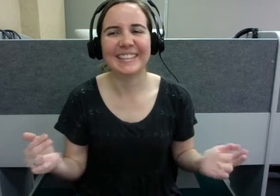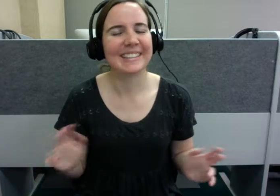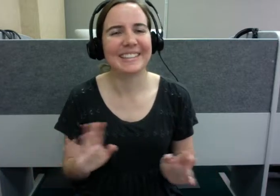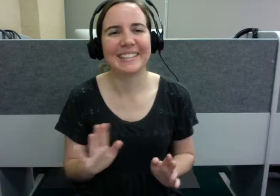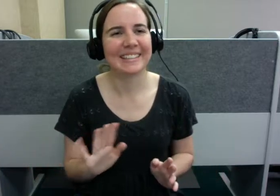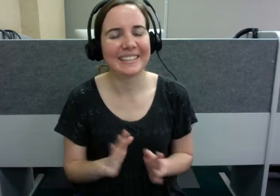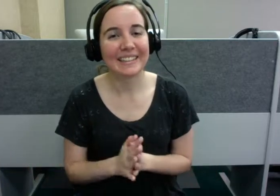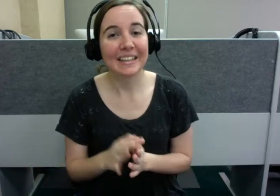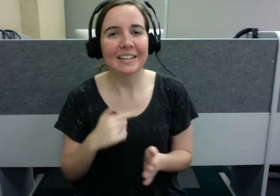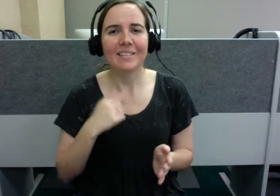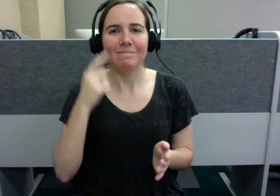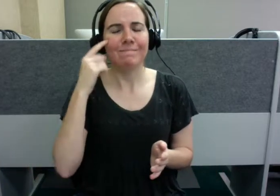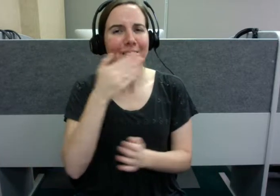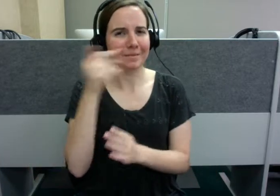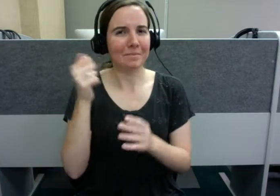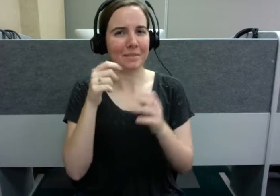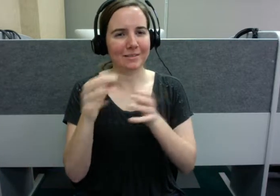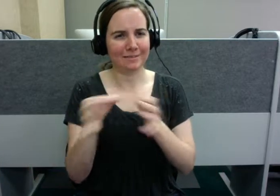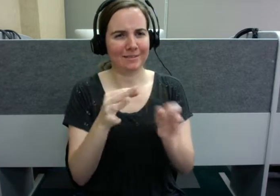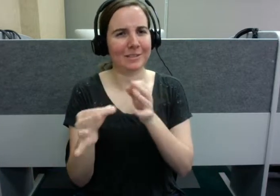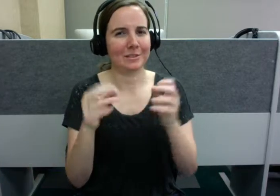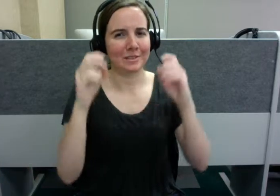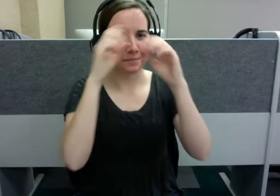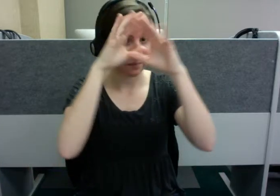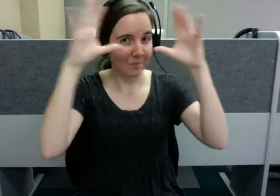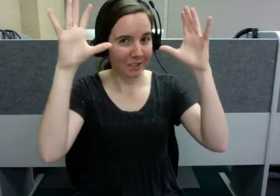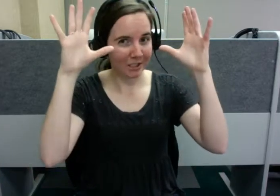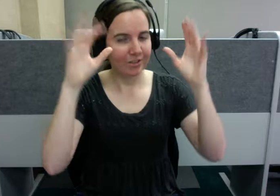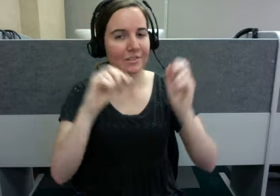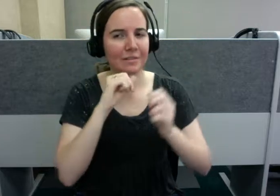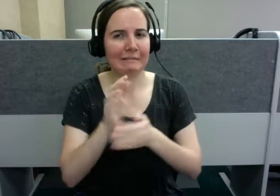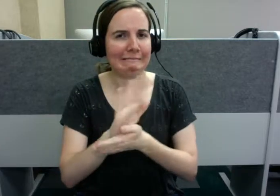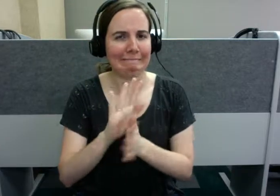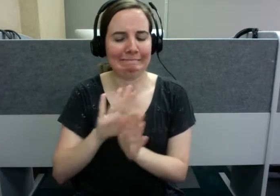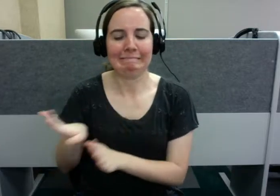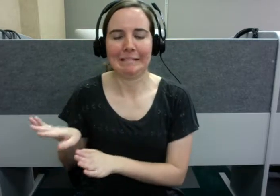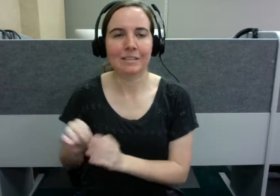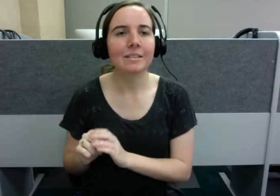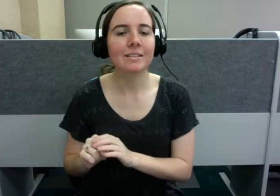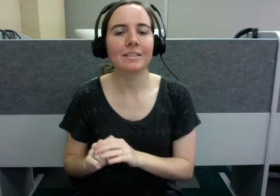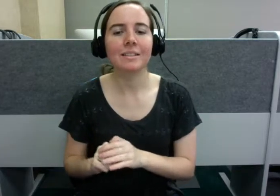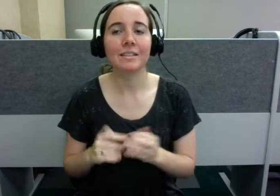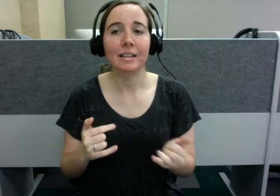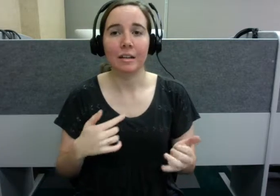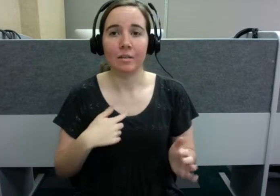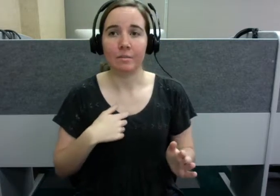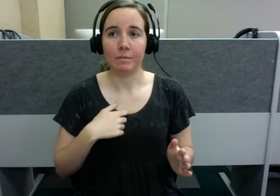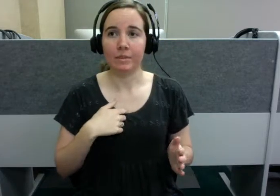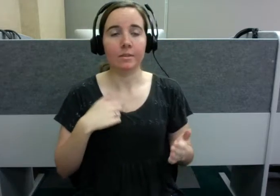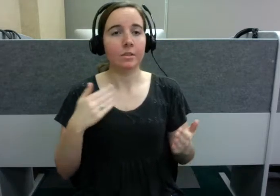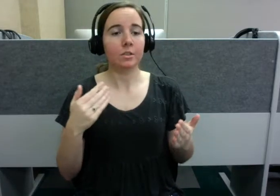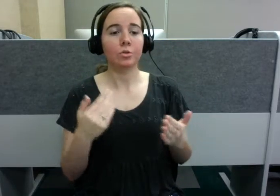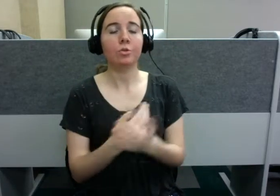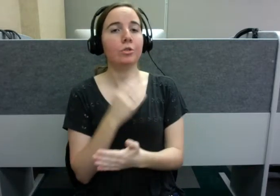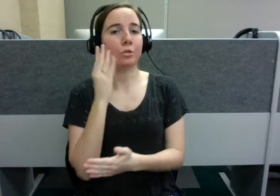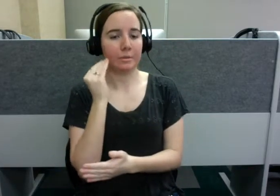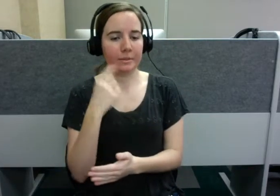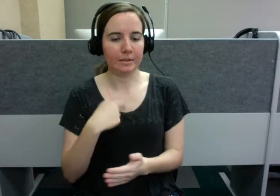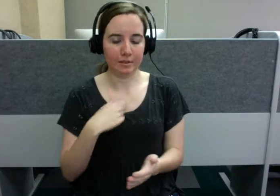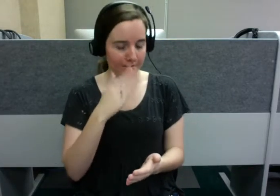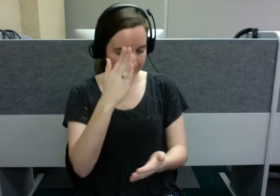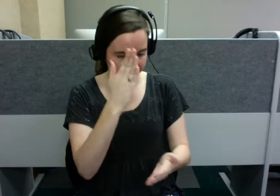I thought it best to talk in pictures. So I do something now I've never, ever done on a Dirty Job shoot, ever. I say,